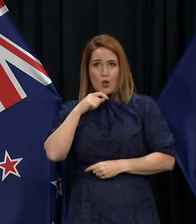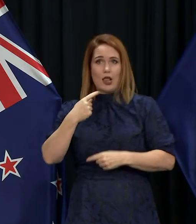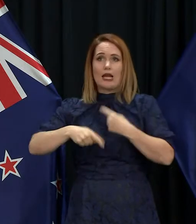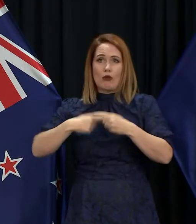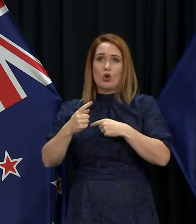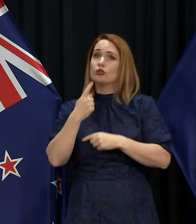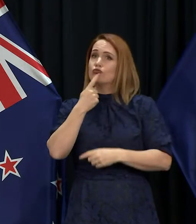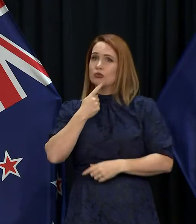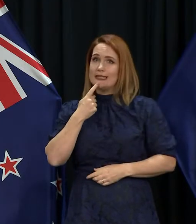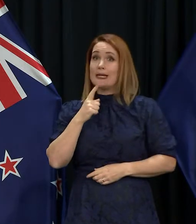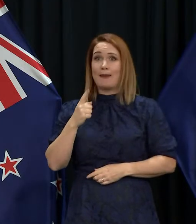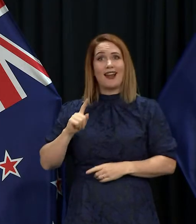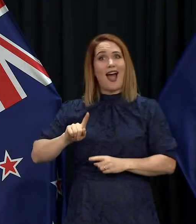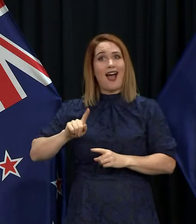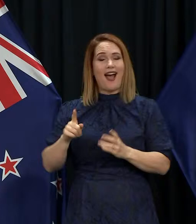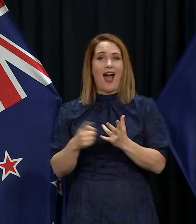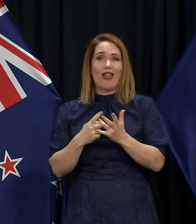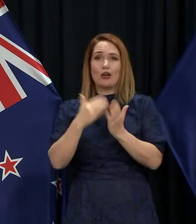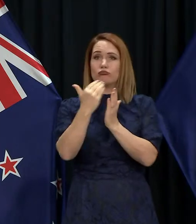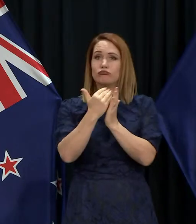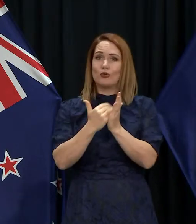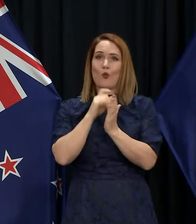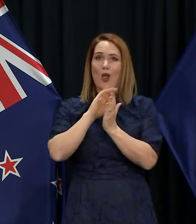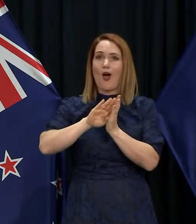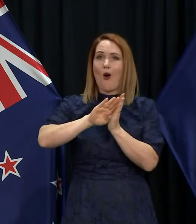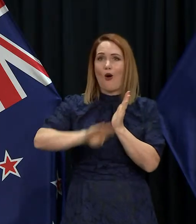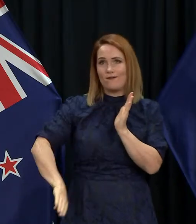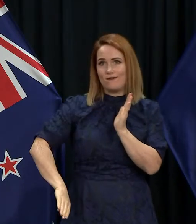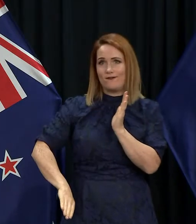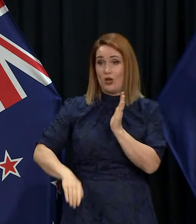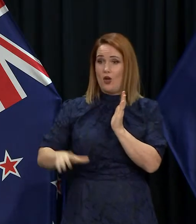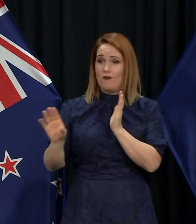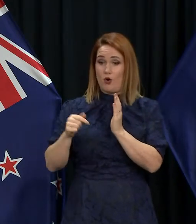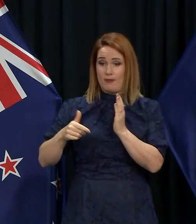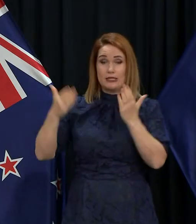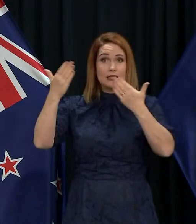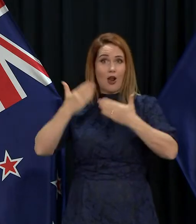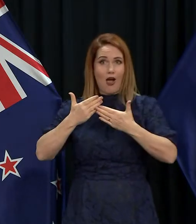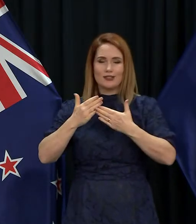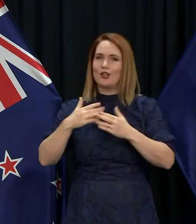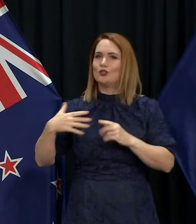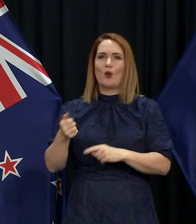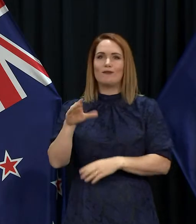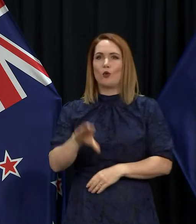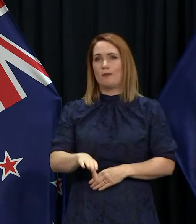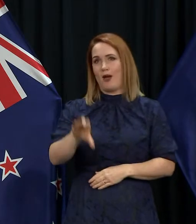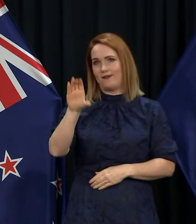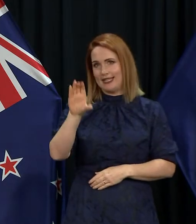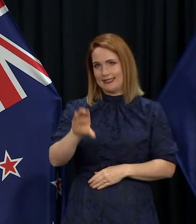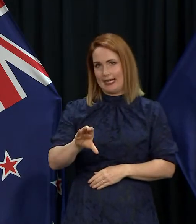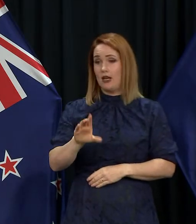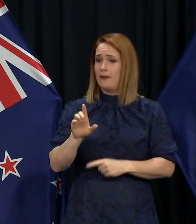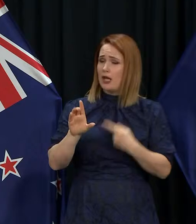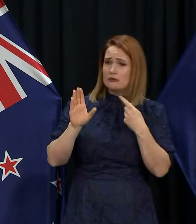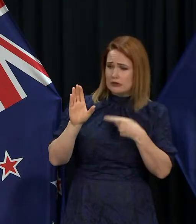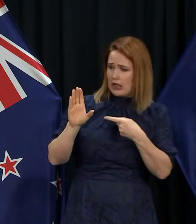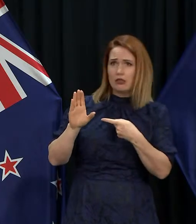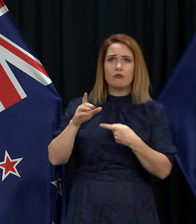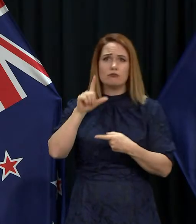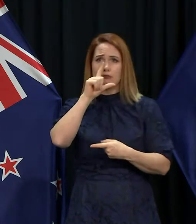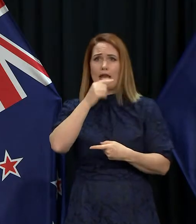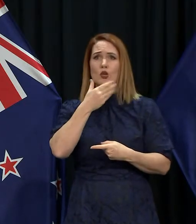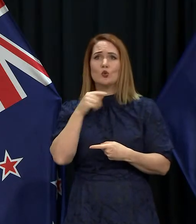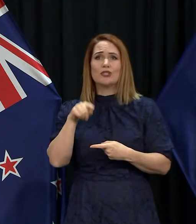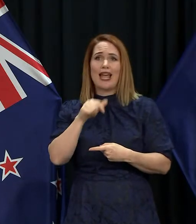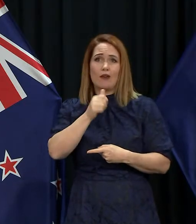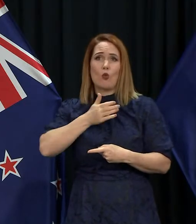lift. As of tonight, my vaccine pass is no longer required, but it remains an option for those venues or events who may choose to